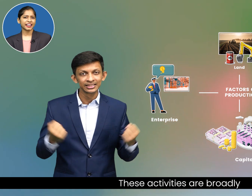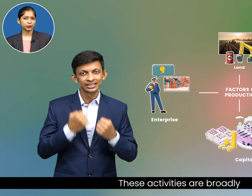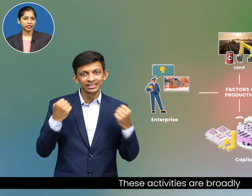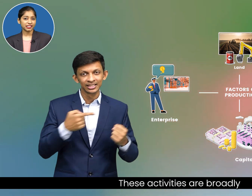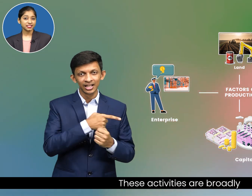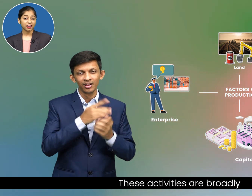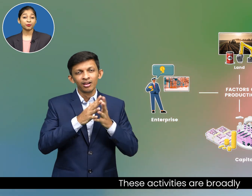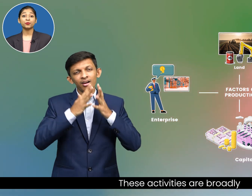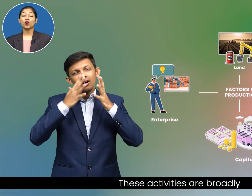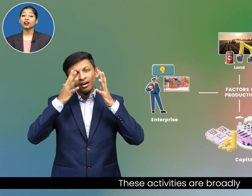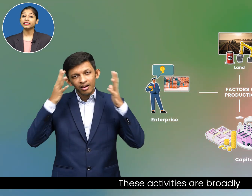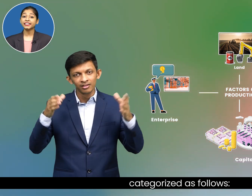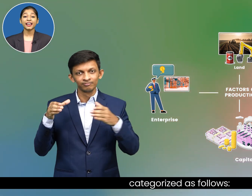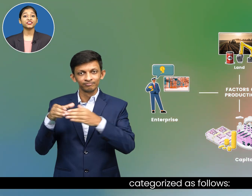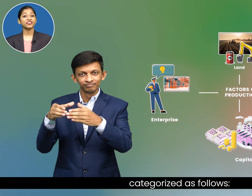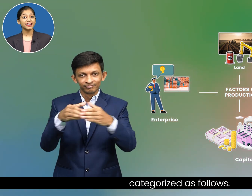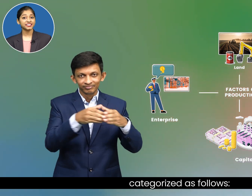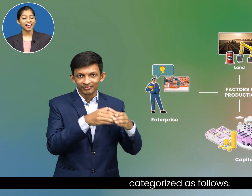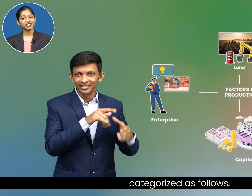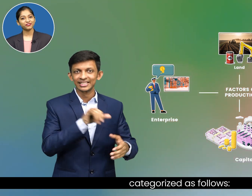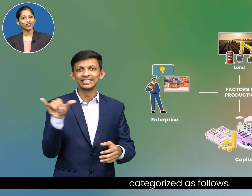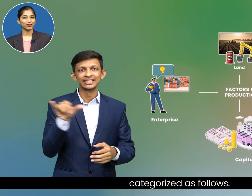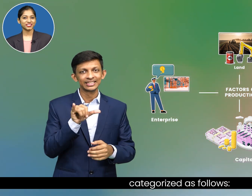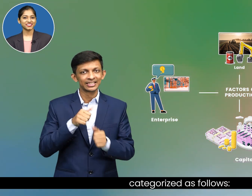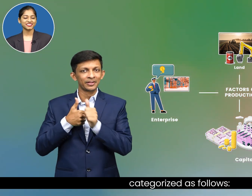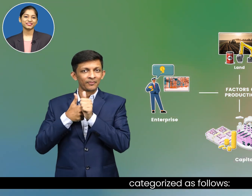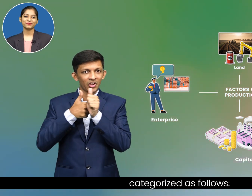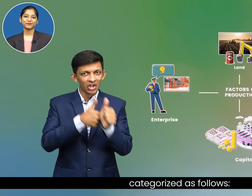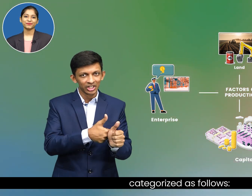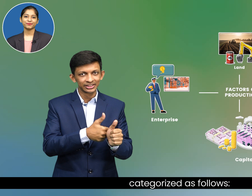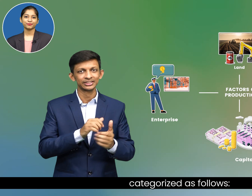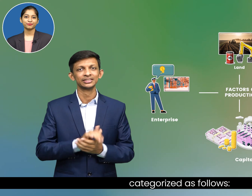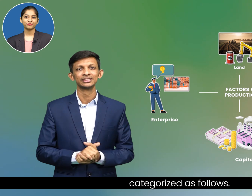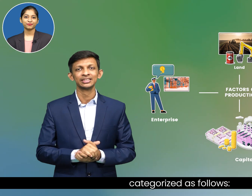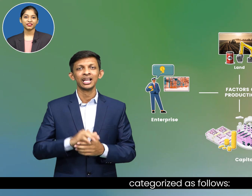These activities are broadly categorized as follows: